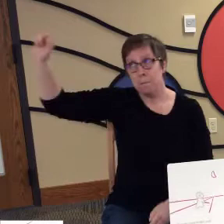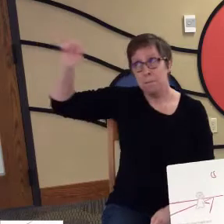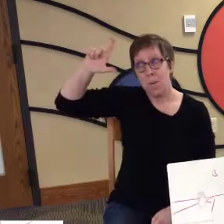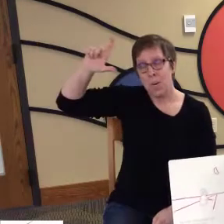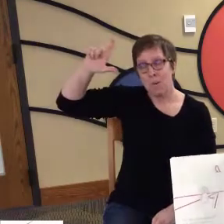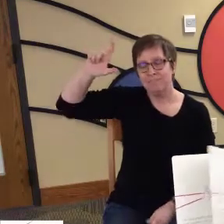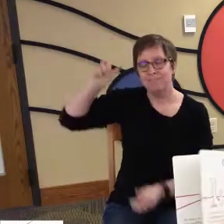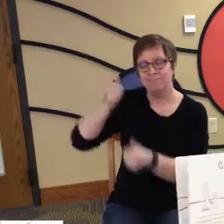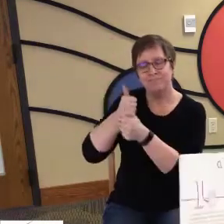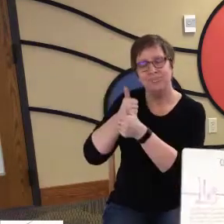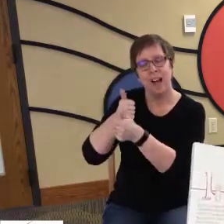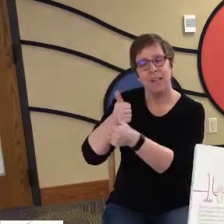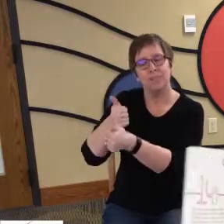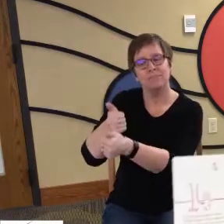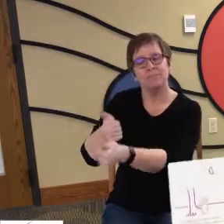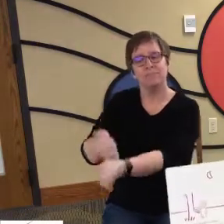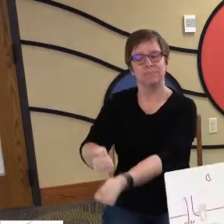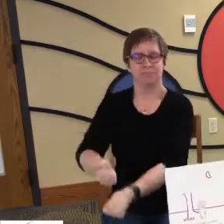with him.